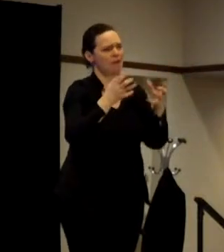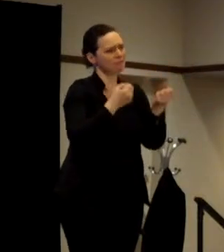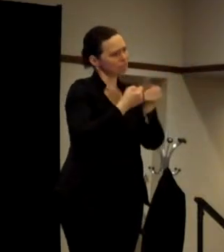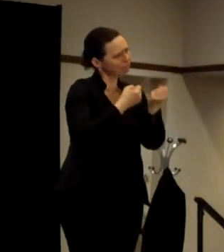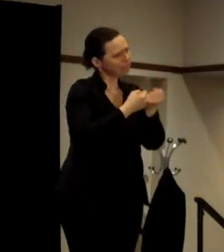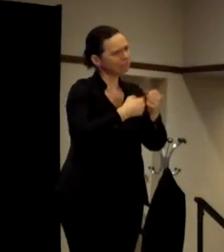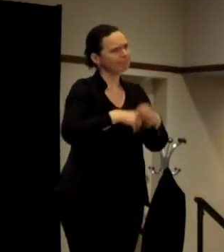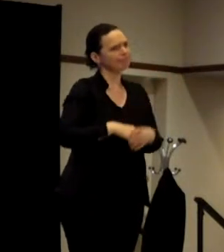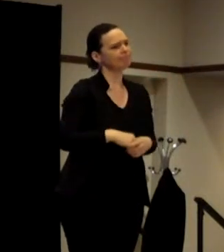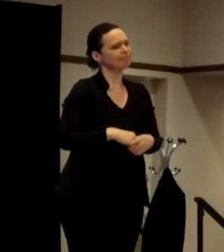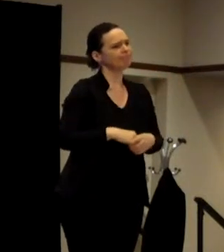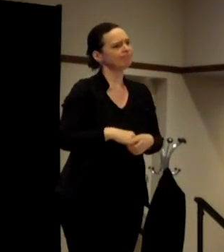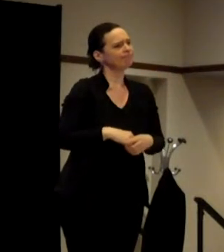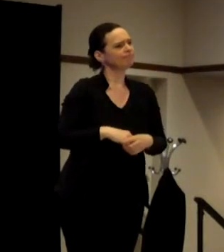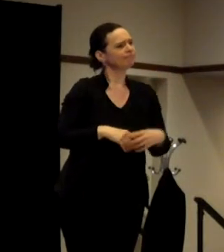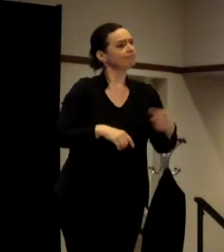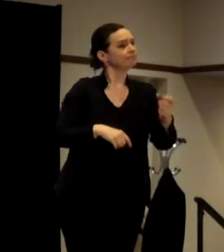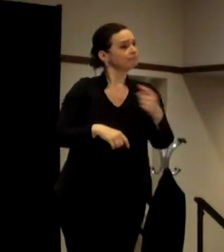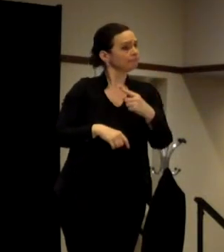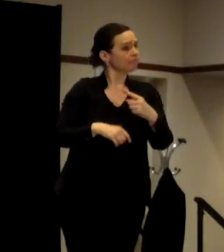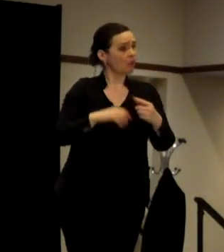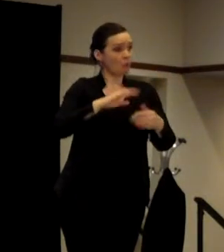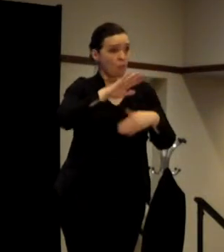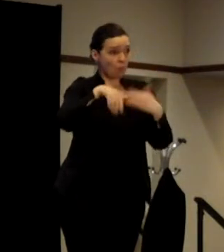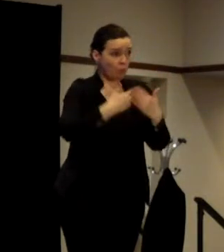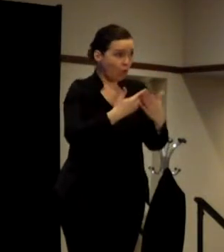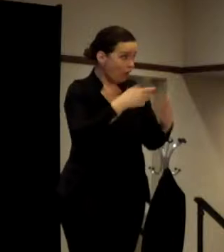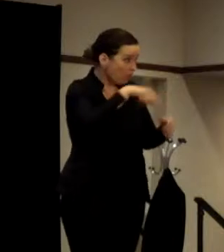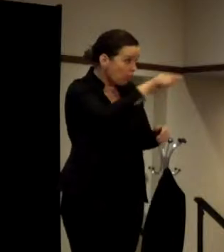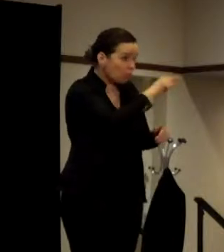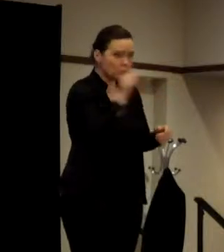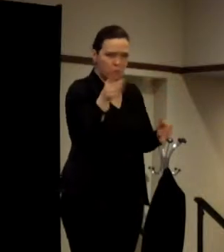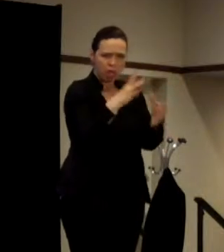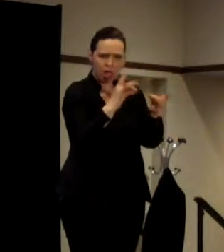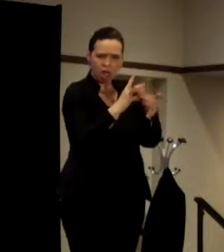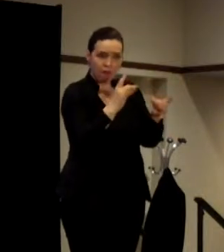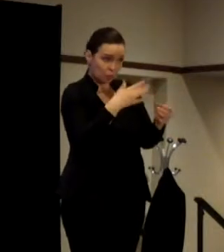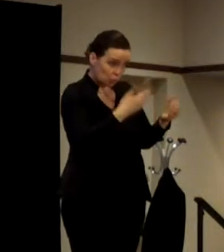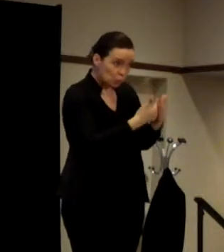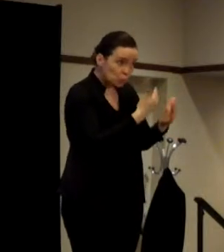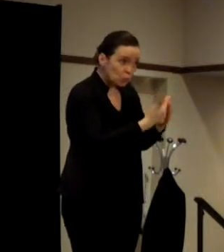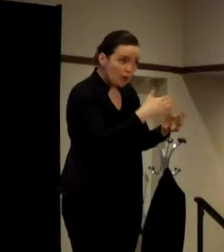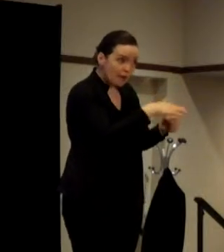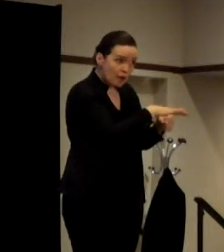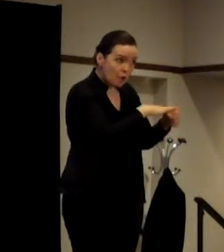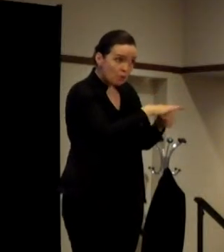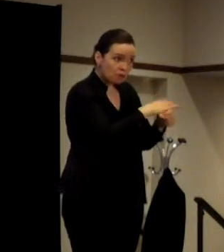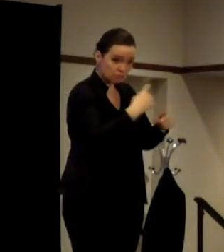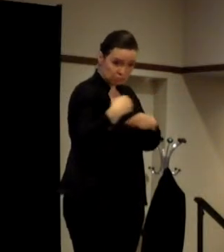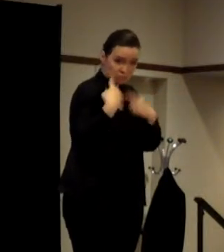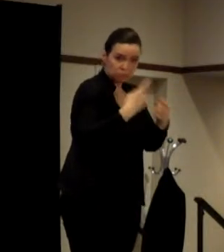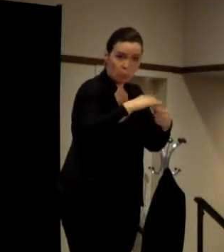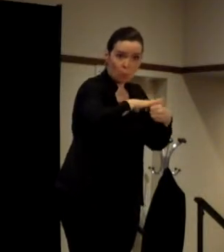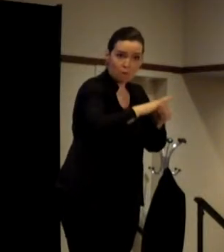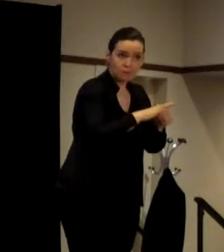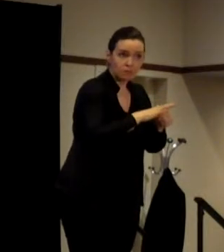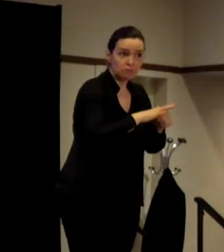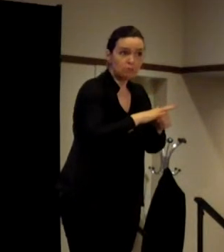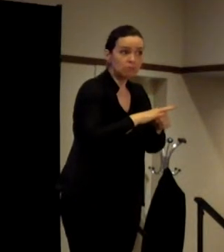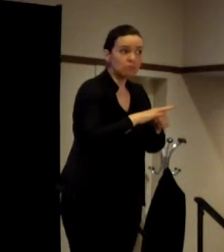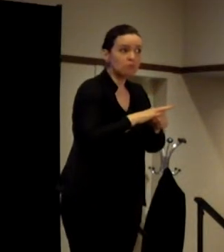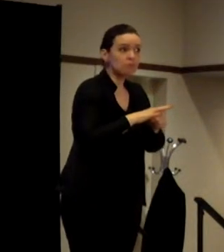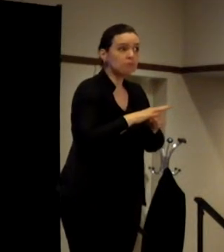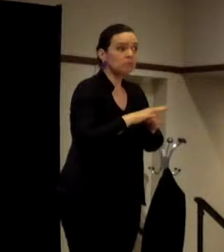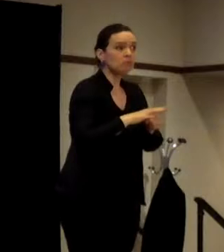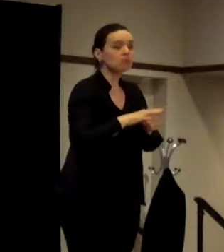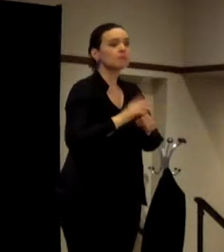because of the pandemic? Some of the projects that would have happened didn't. There's some areas that had cuts